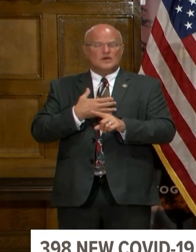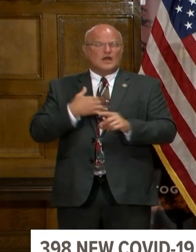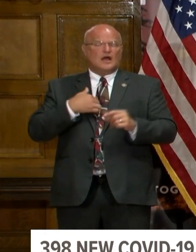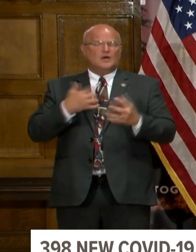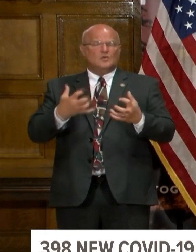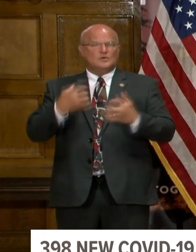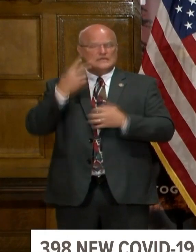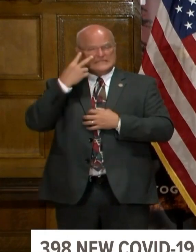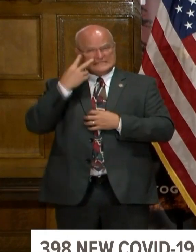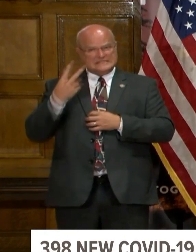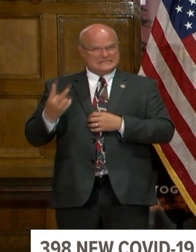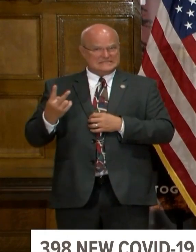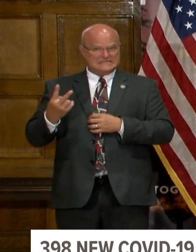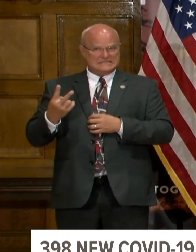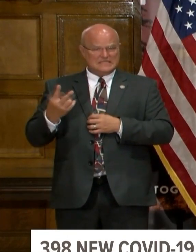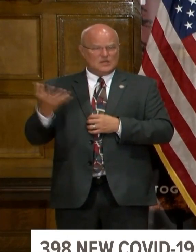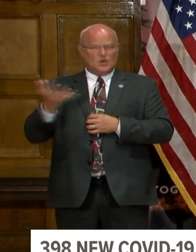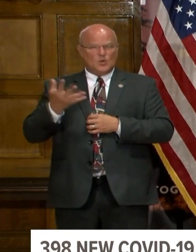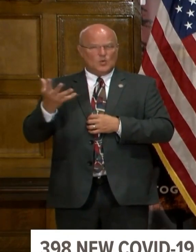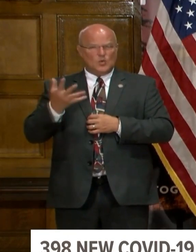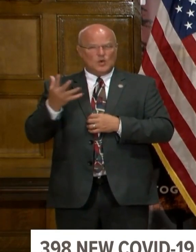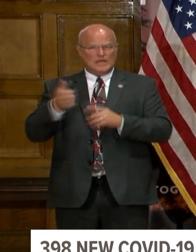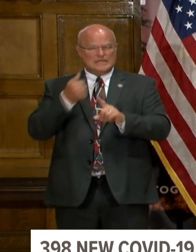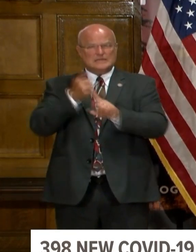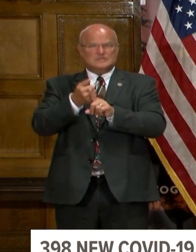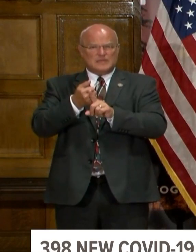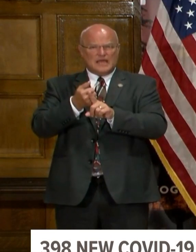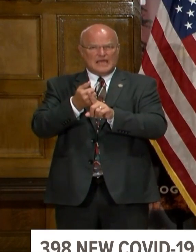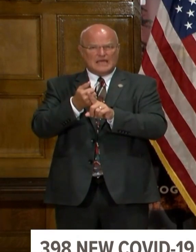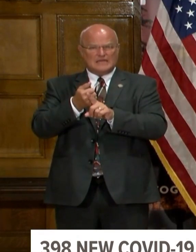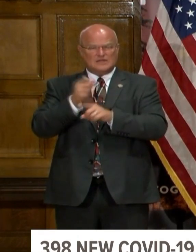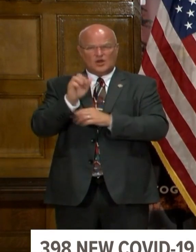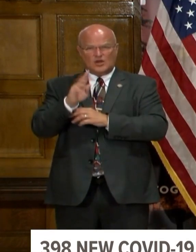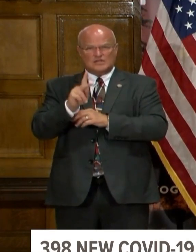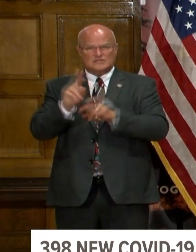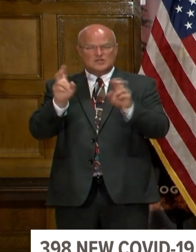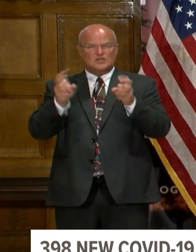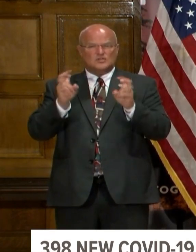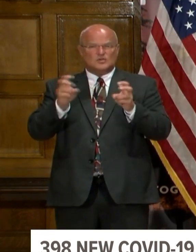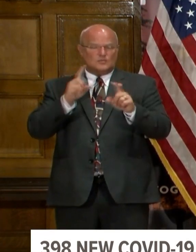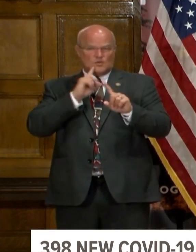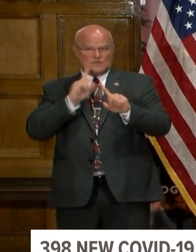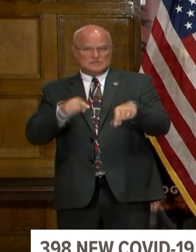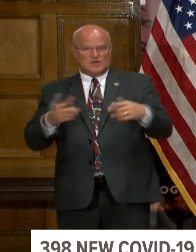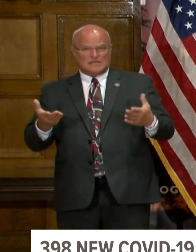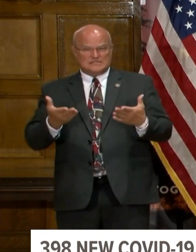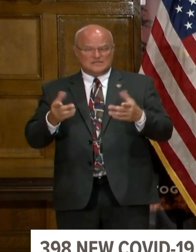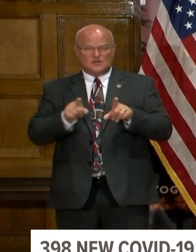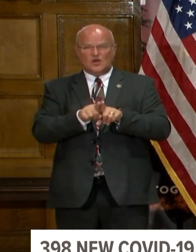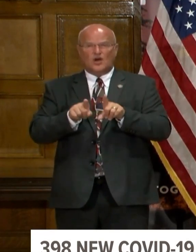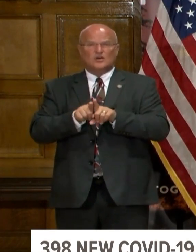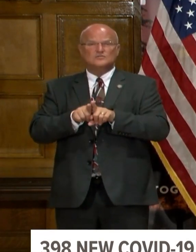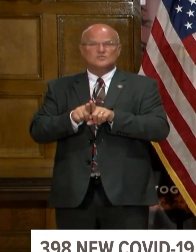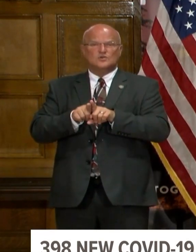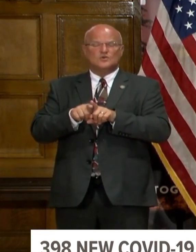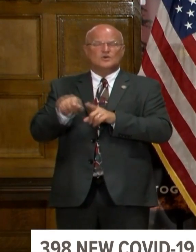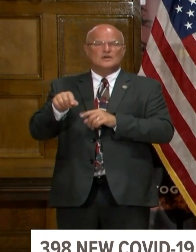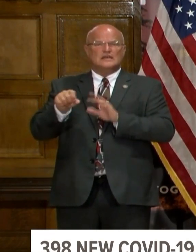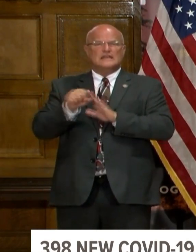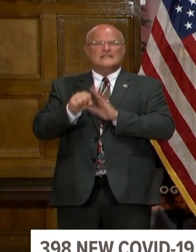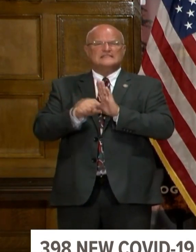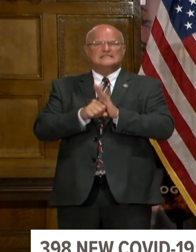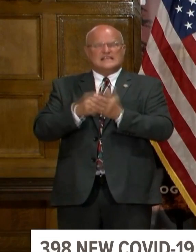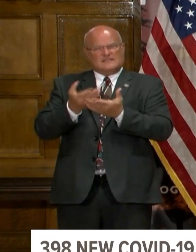see what impact could that end up having on Arkansas in terms of the response here, and also in terms of the